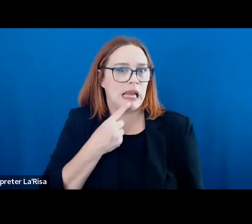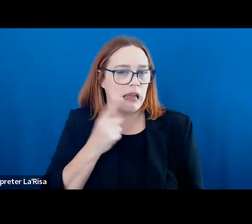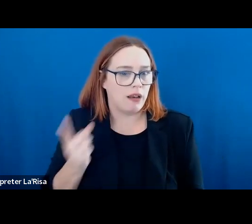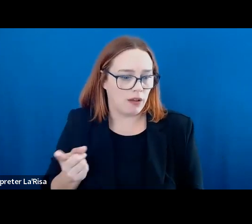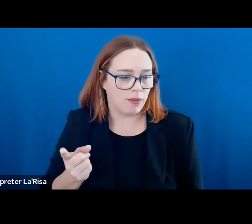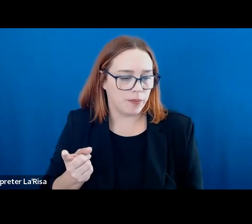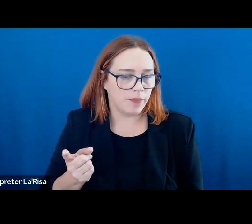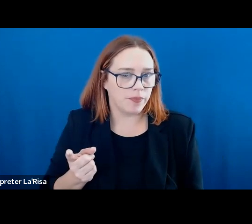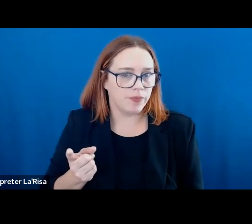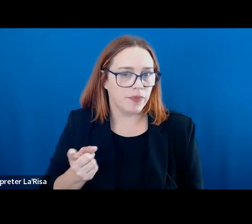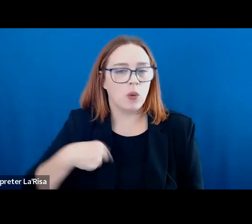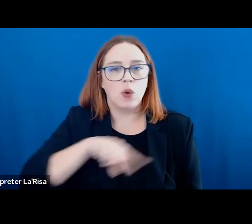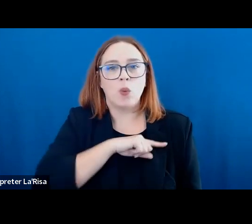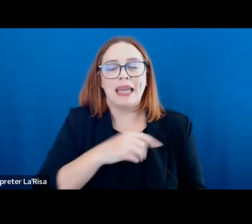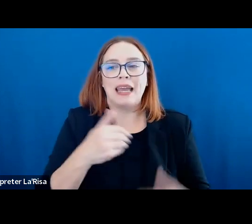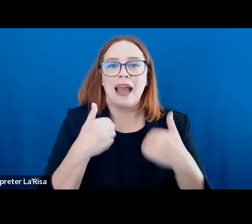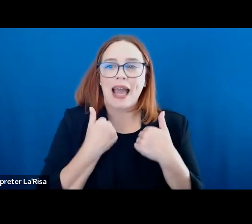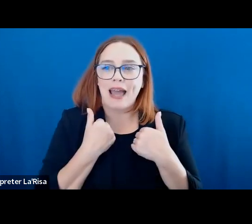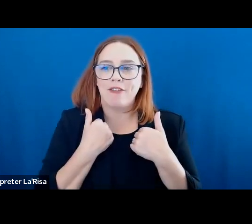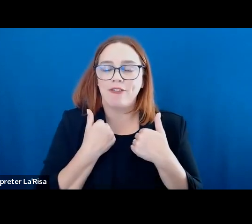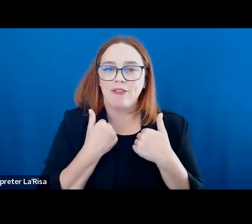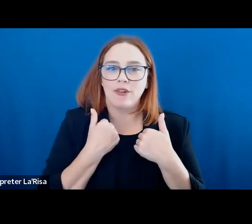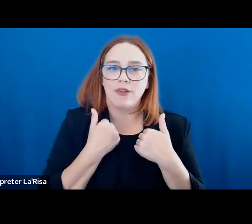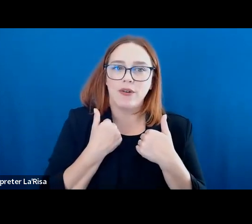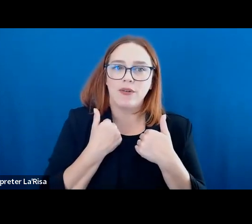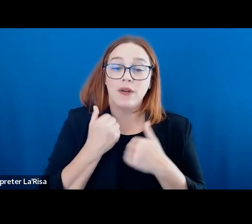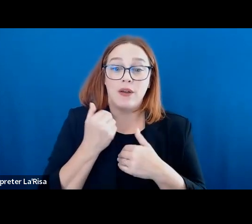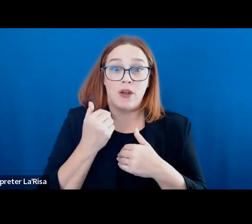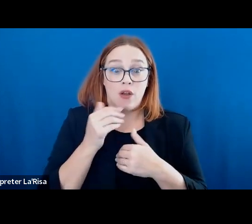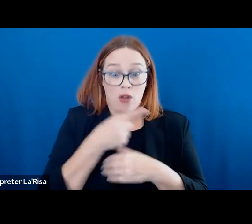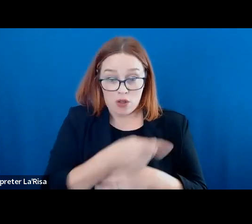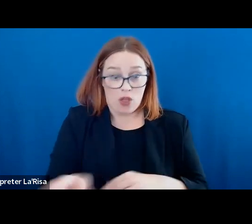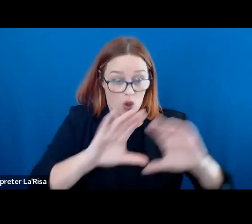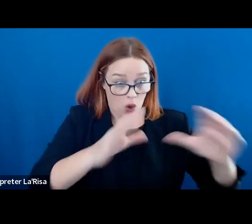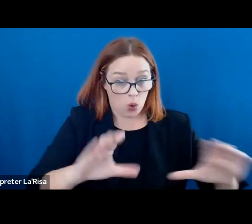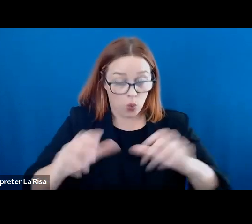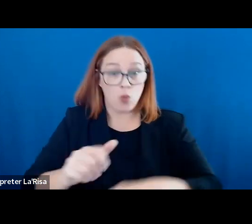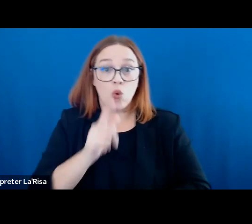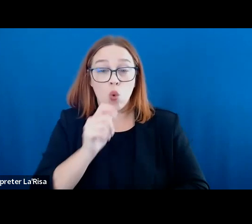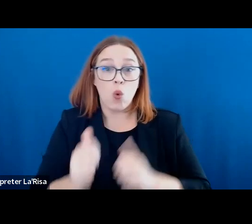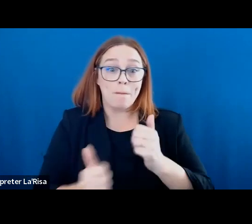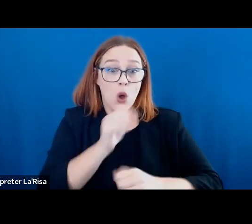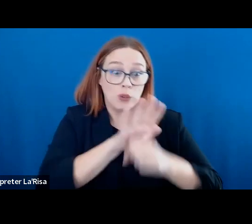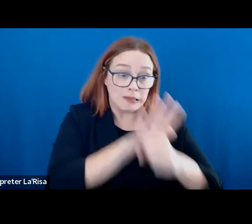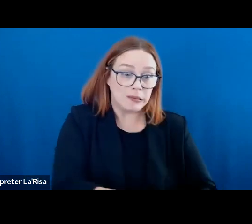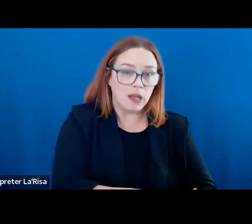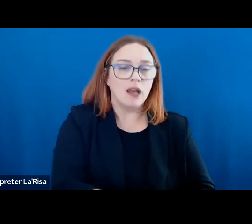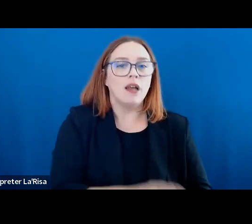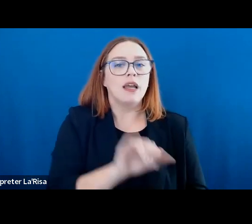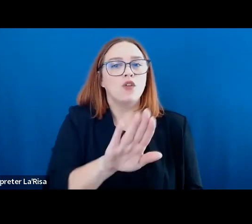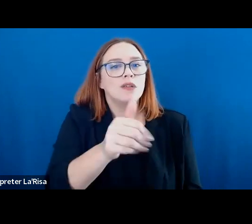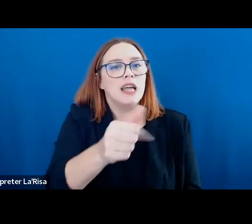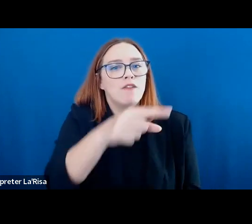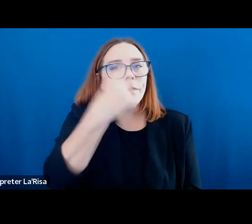we have those who are most marginalized. Like if you are a Black woman who is